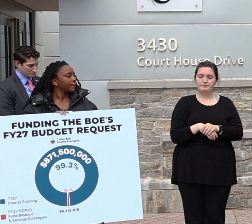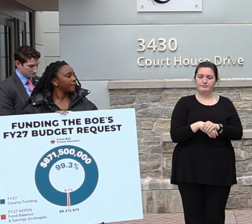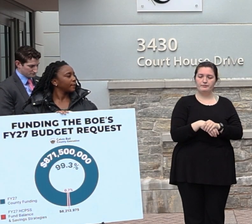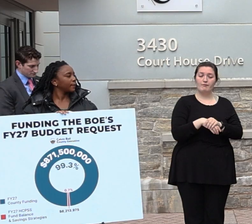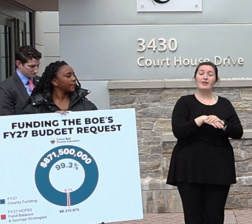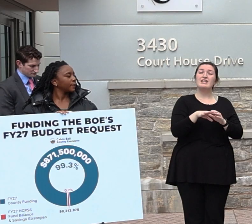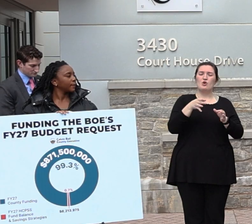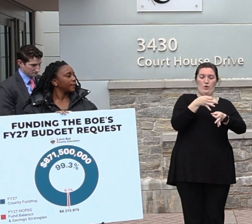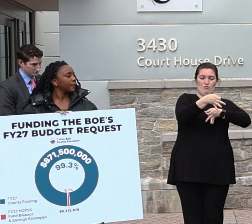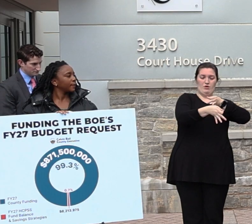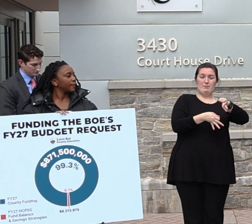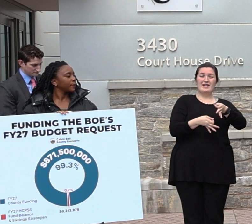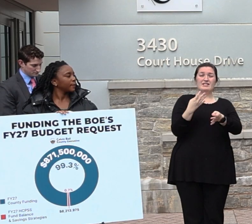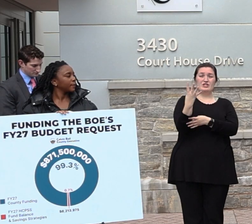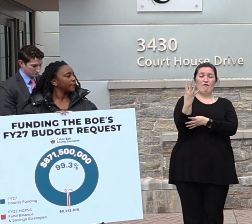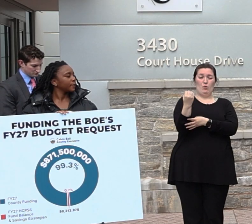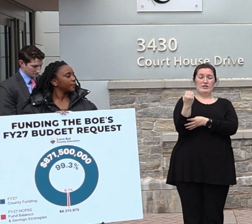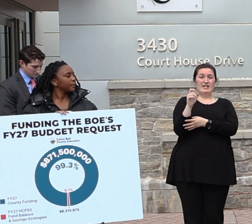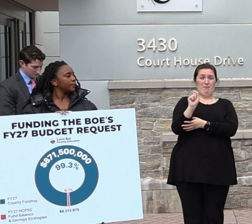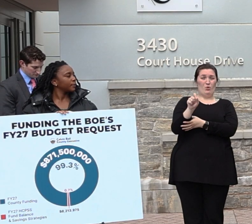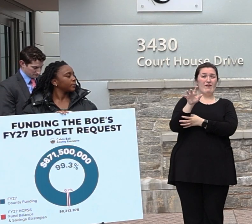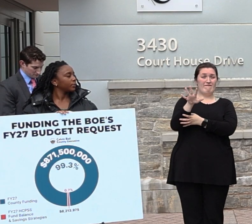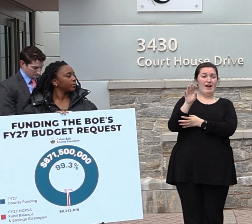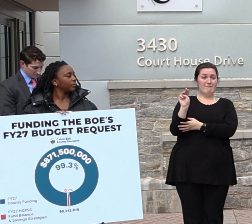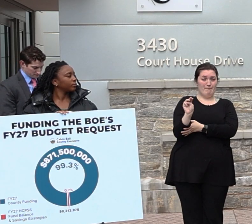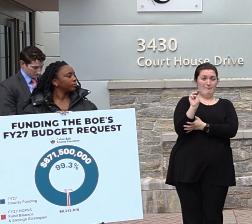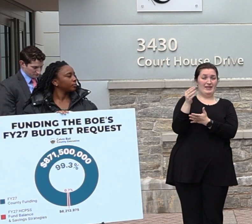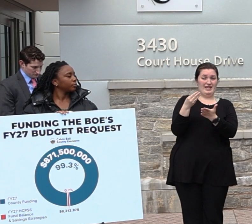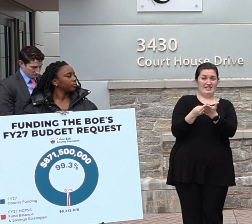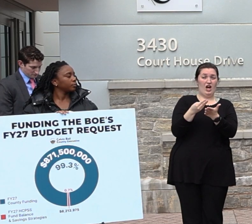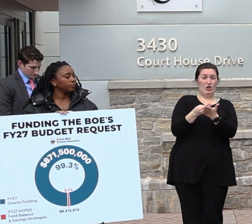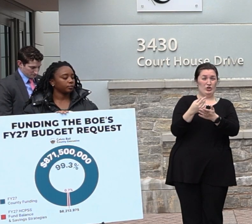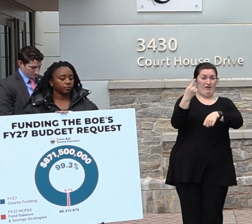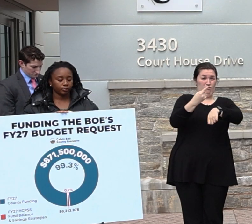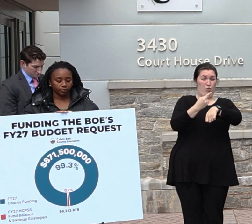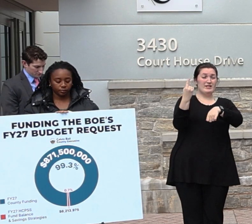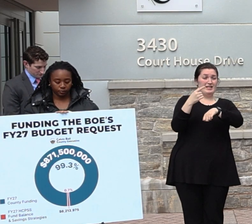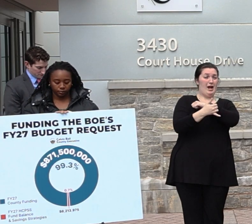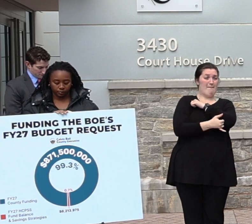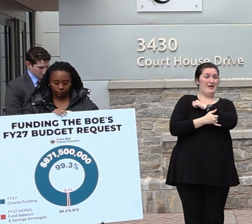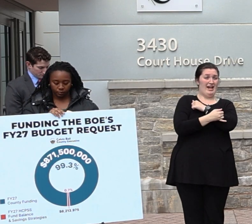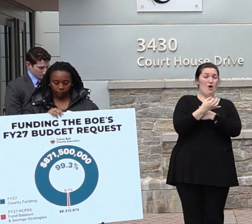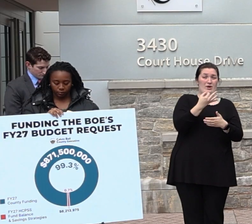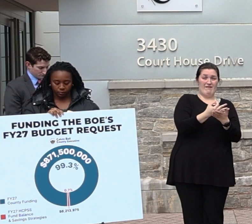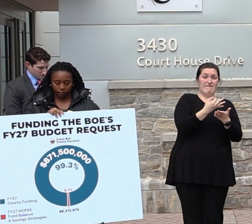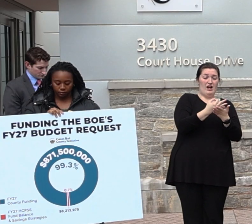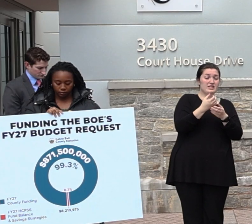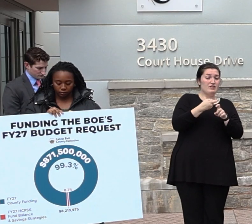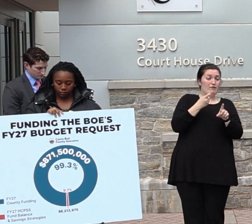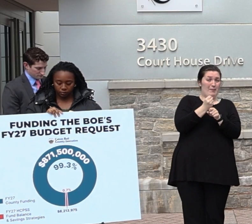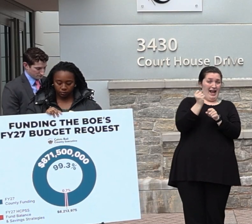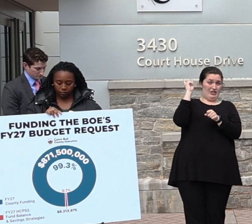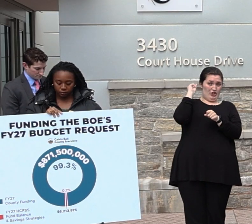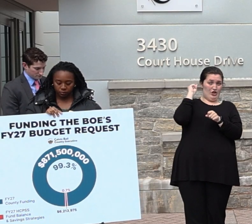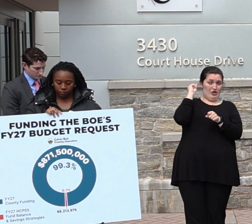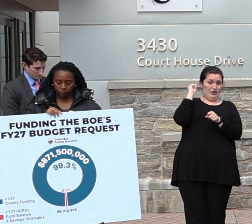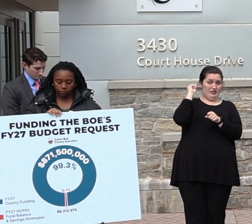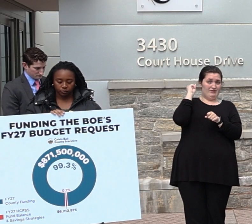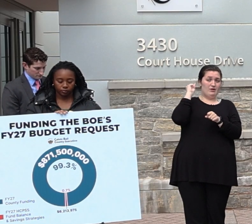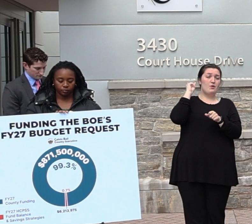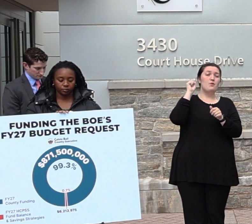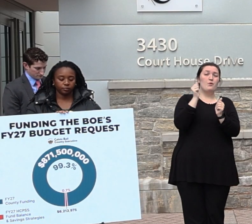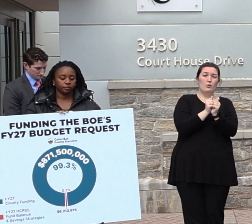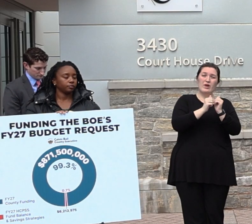million in one-time county funds provided in the FY26 budget with recurring